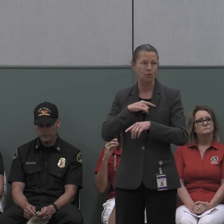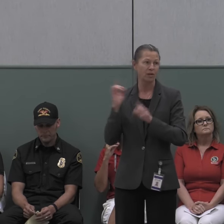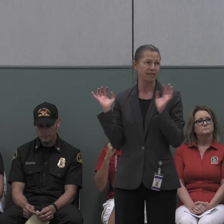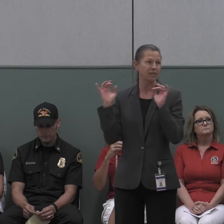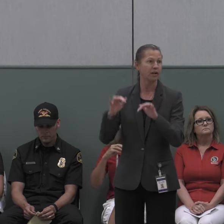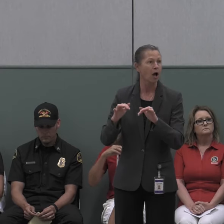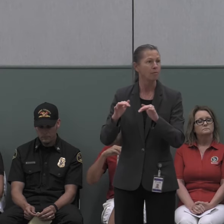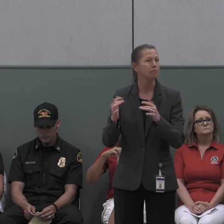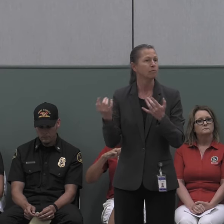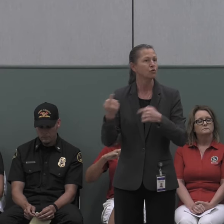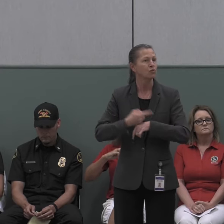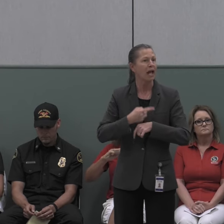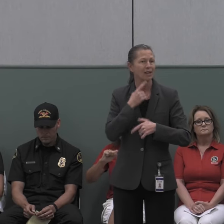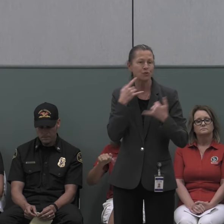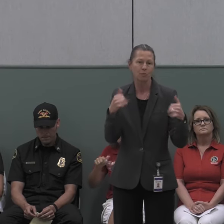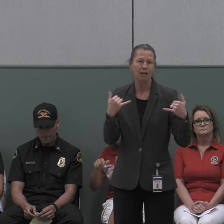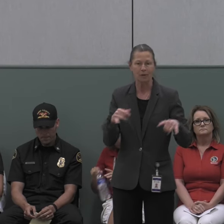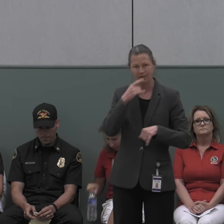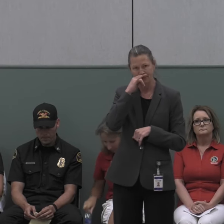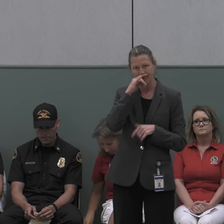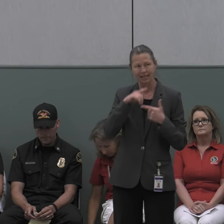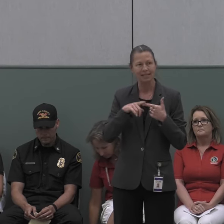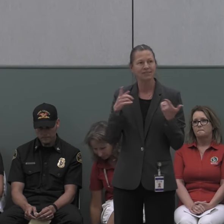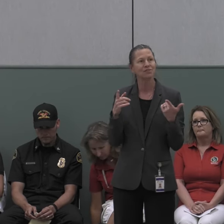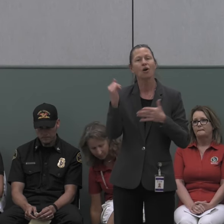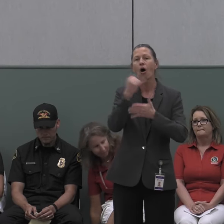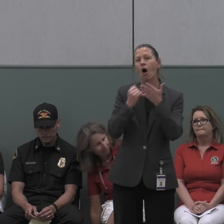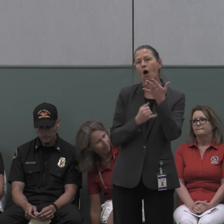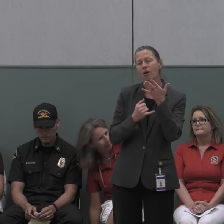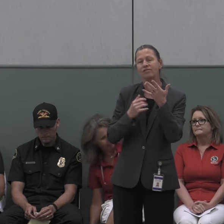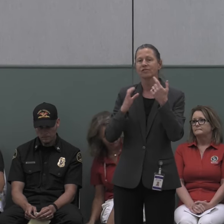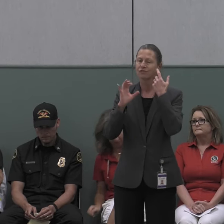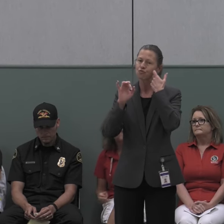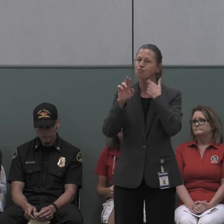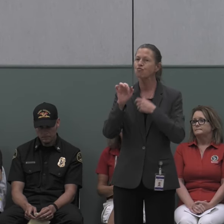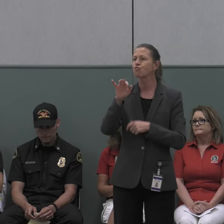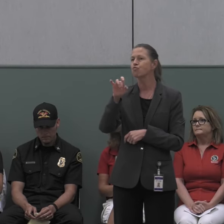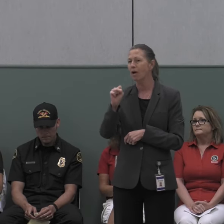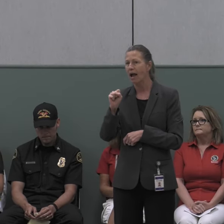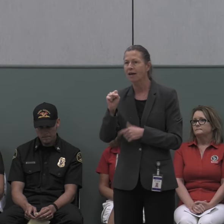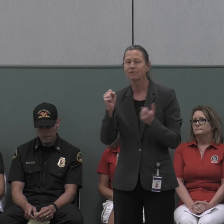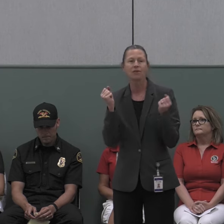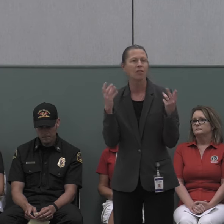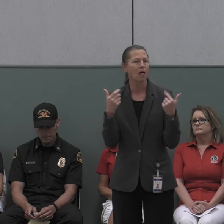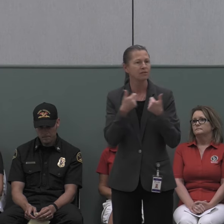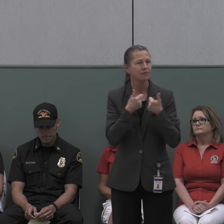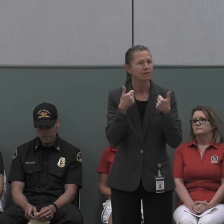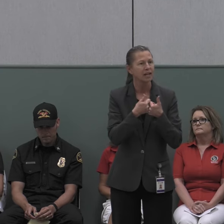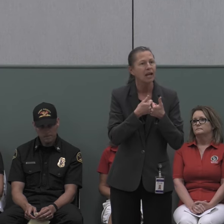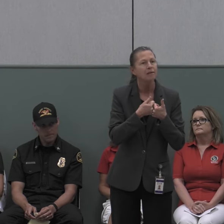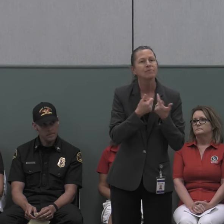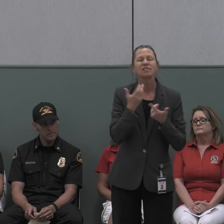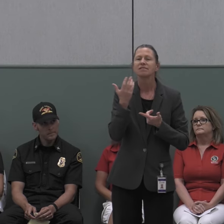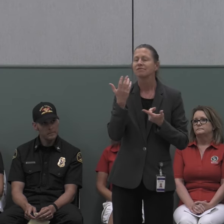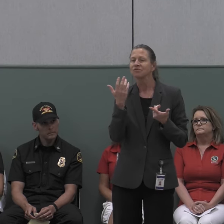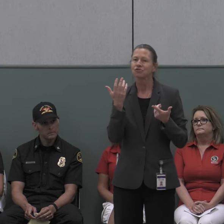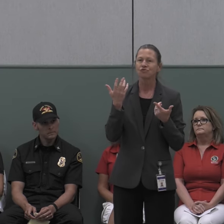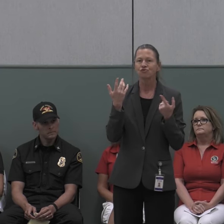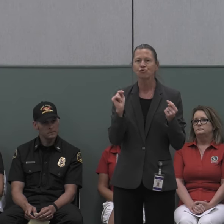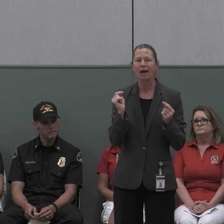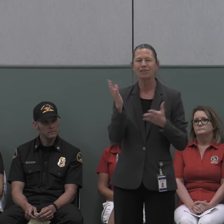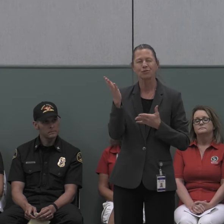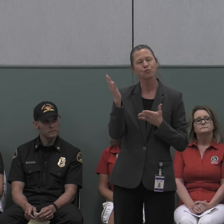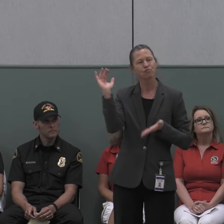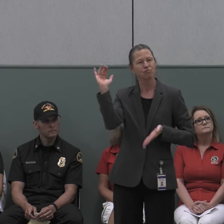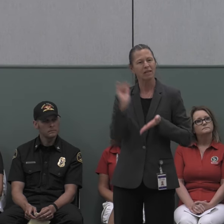some kids. We did some arts and crafts today, lots of games, and just to kind of alleviate some of the